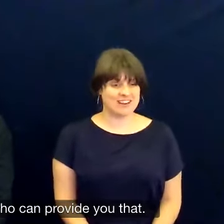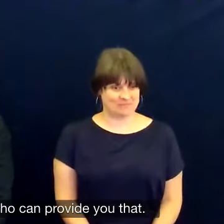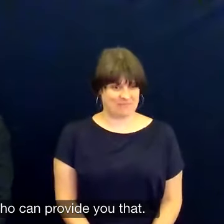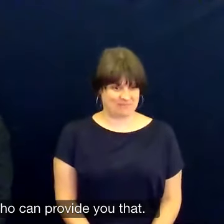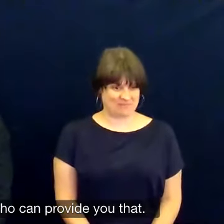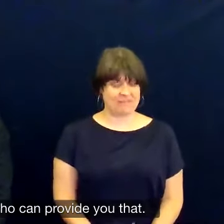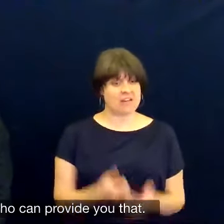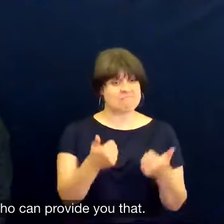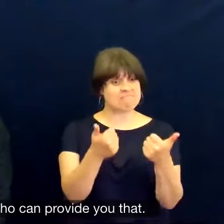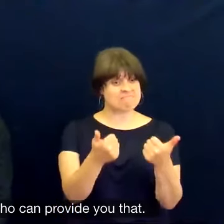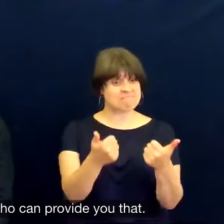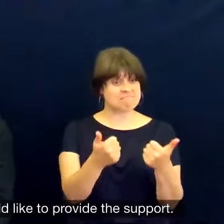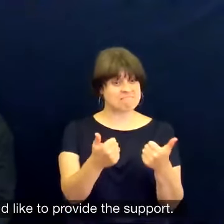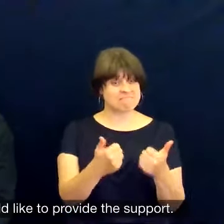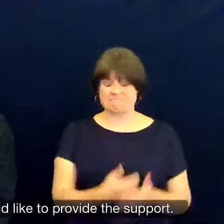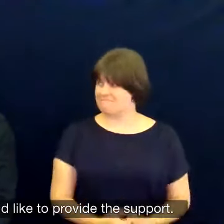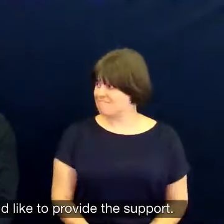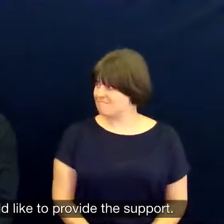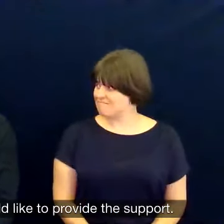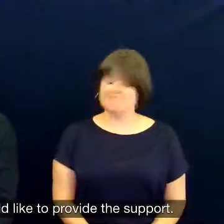good start. Yeah.